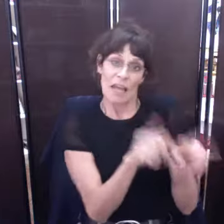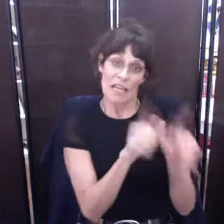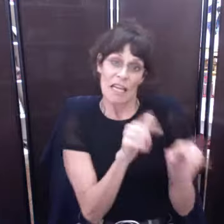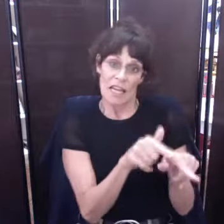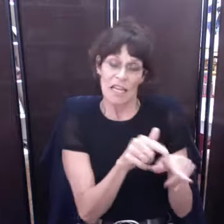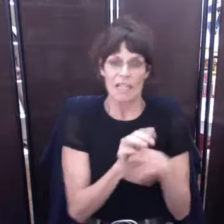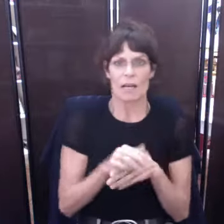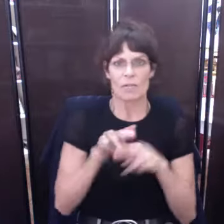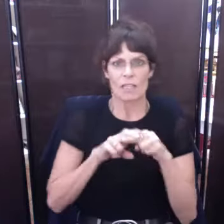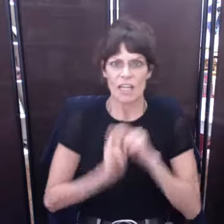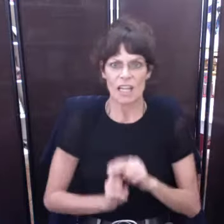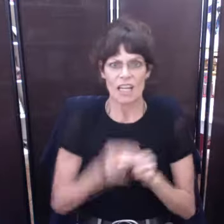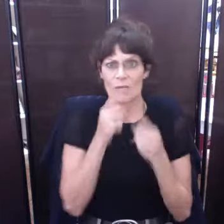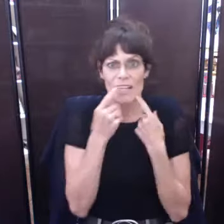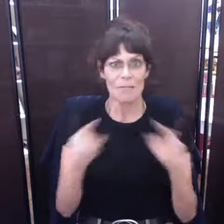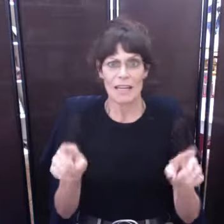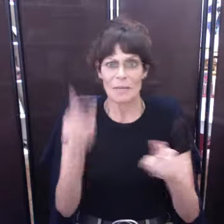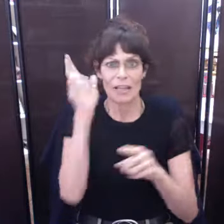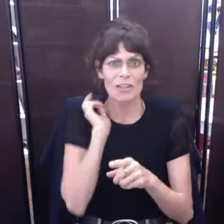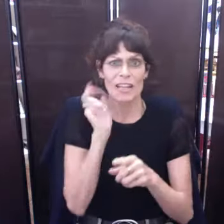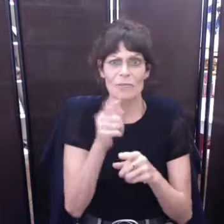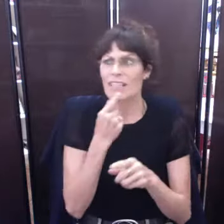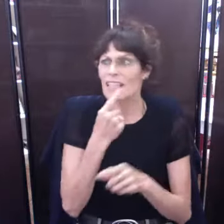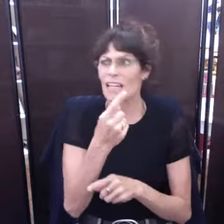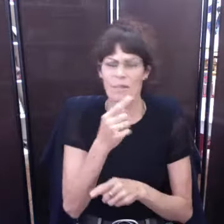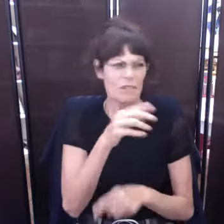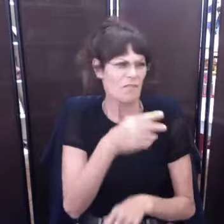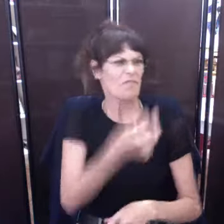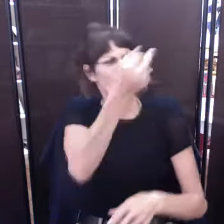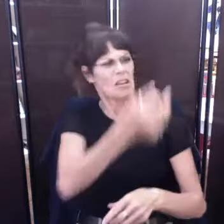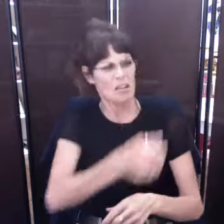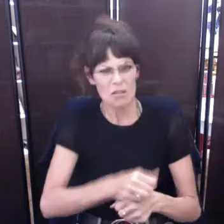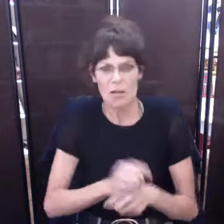that, I couldn't even hear them because I was too busy telling them to F off and running out the door. And they would say,